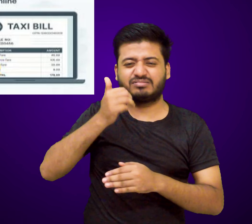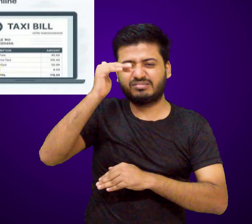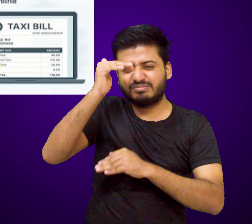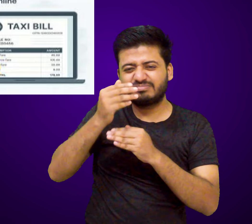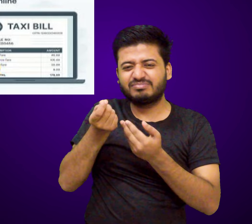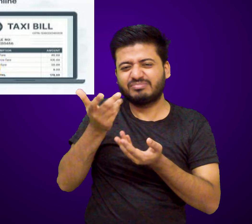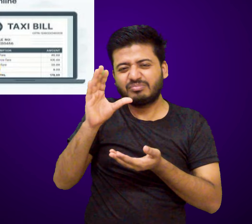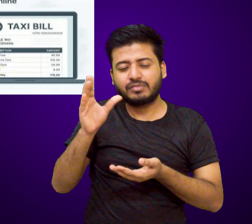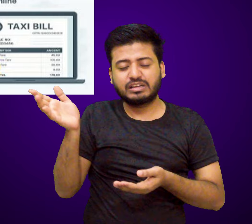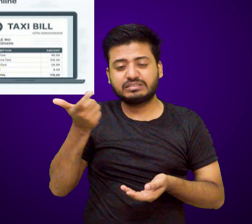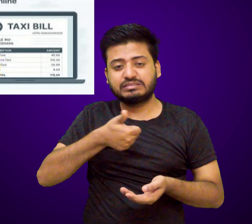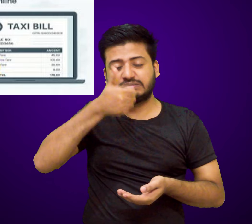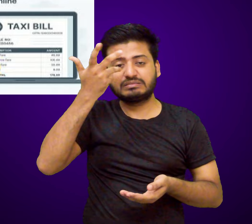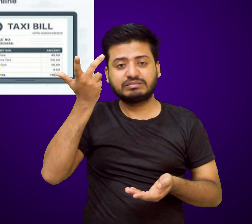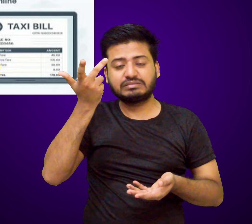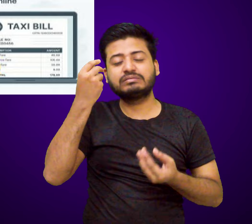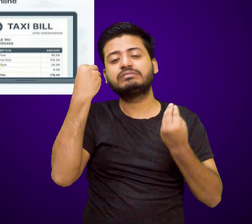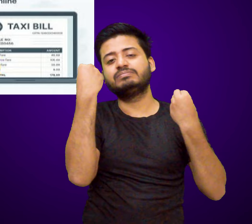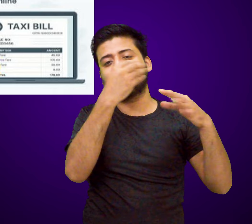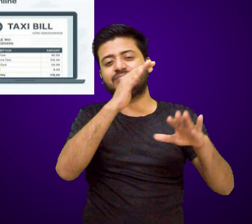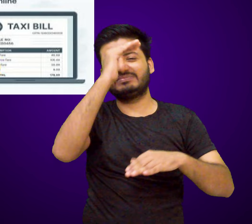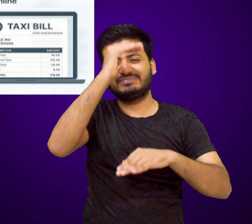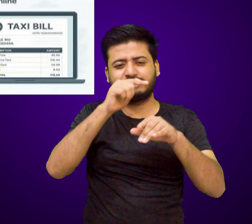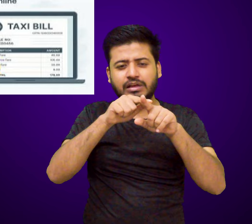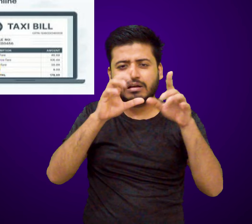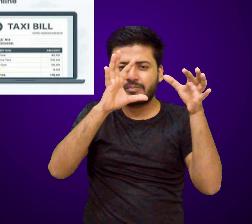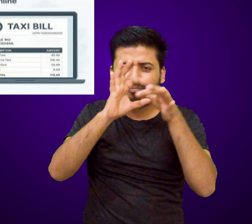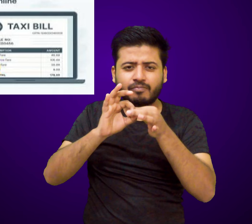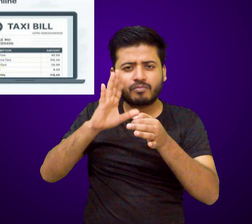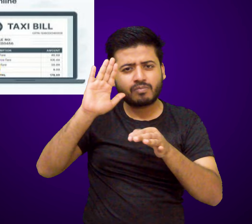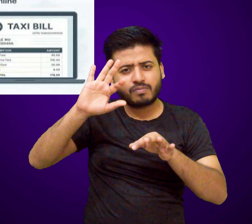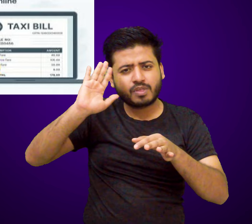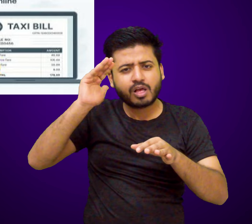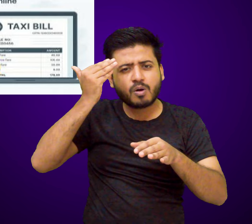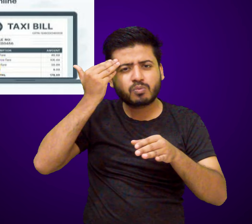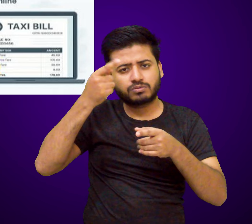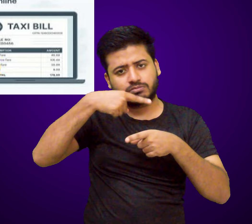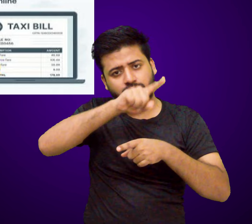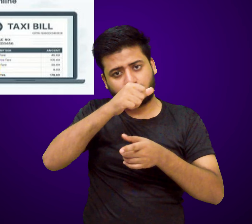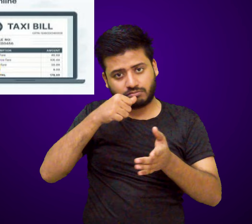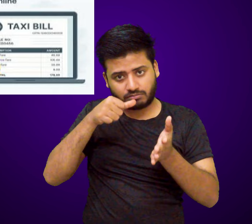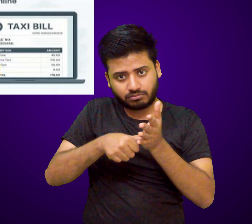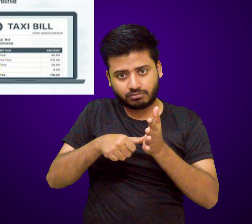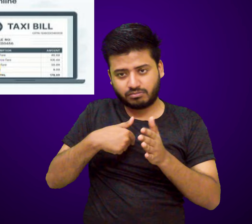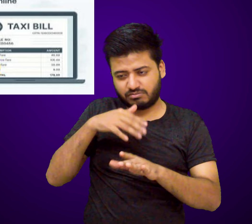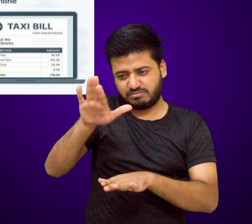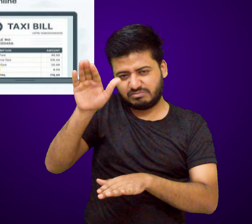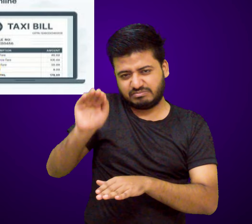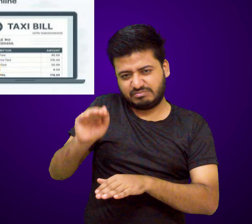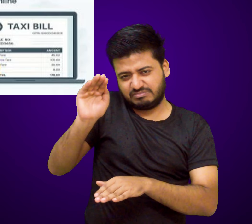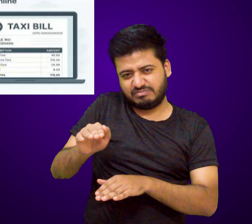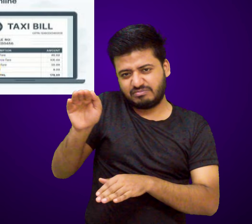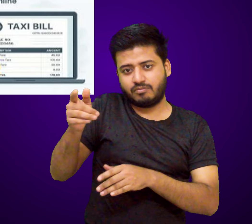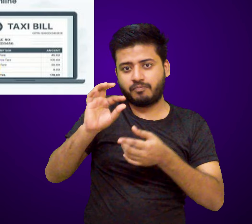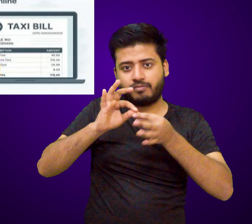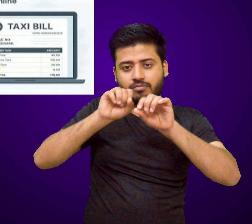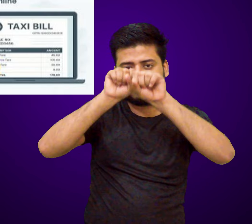rehabilitation of a dependent with a disability. Coverage. This includes a disabled spouse, children, parents, or